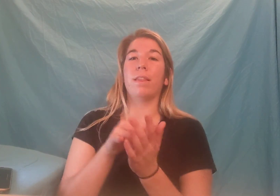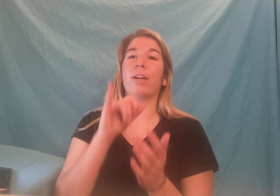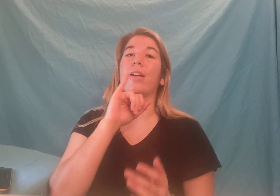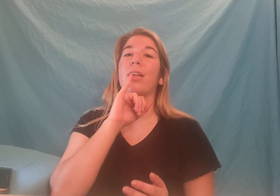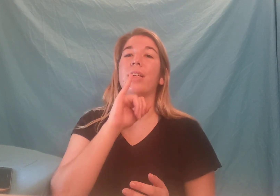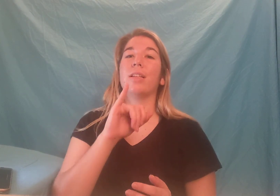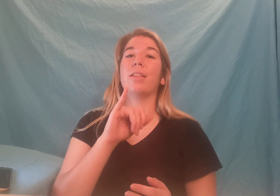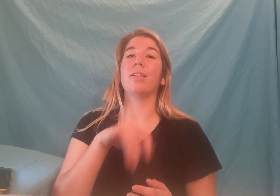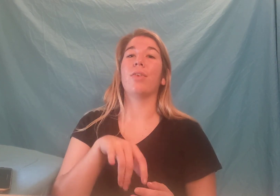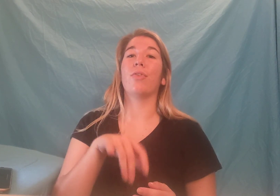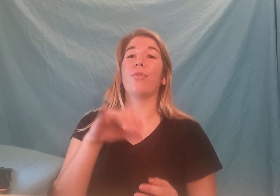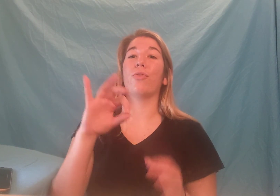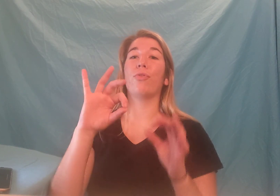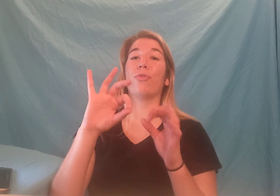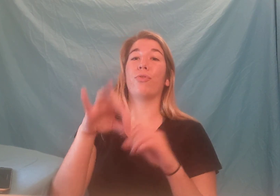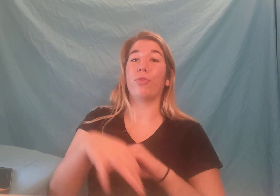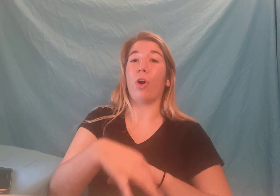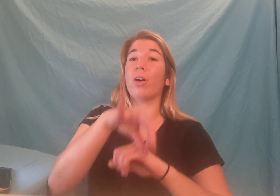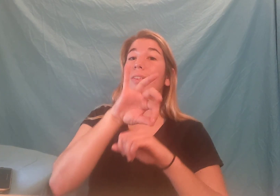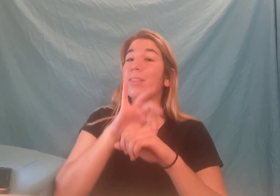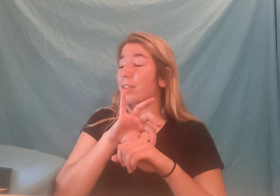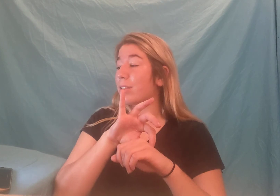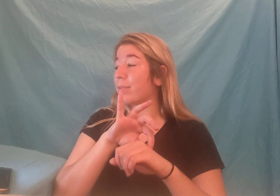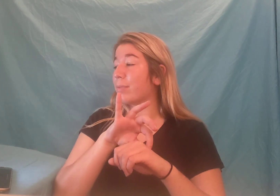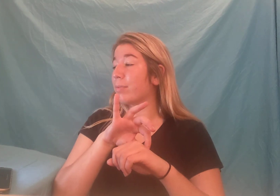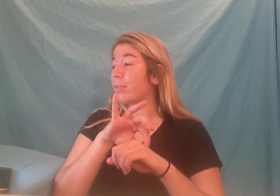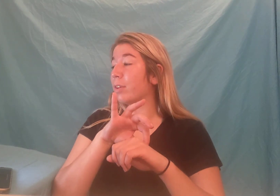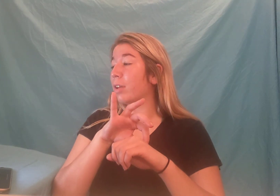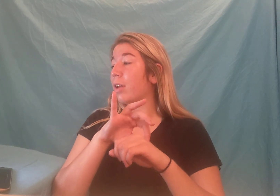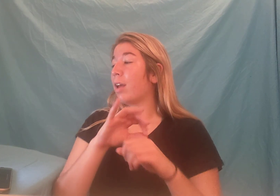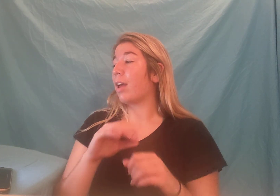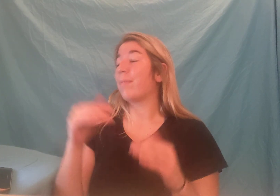there is frost,